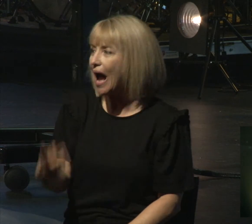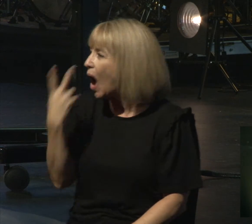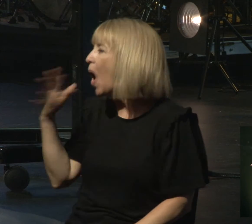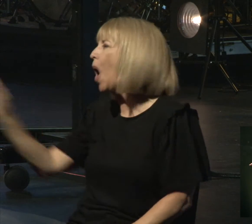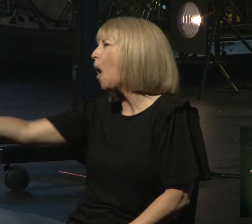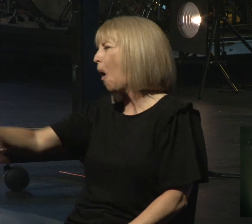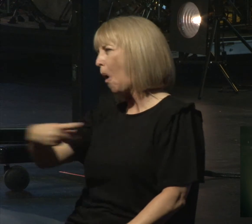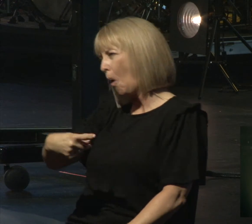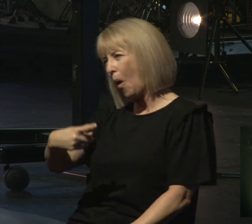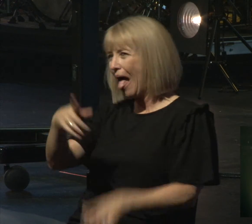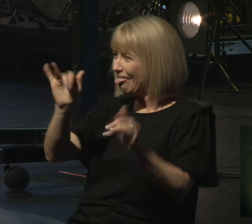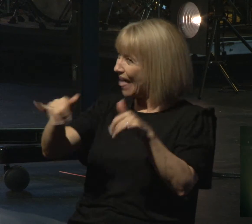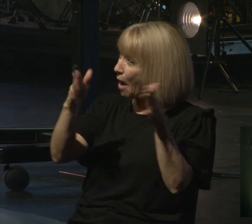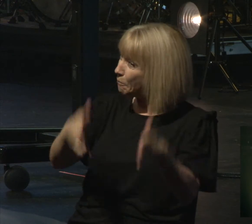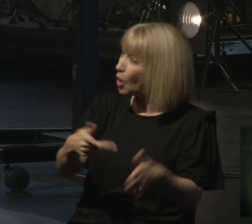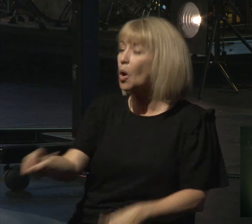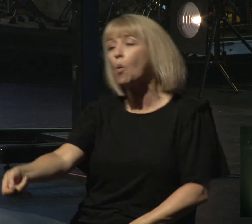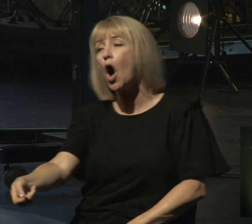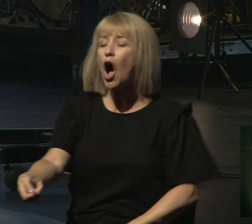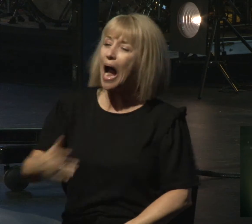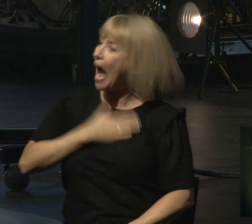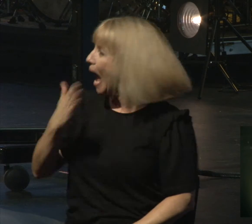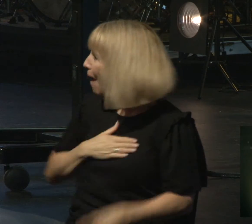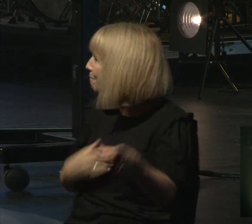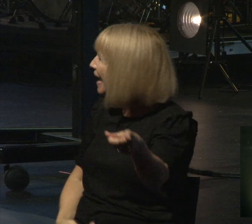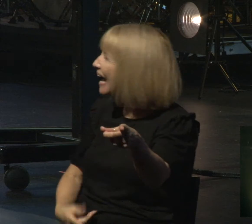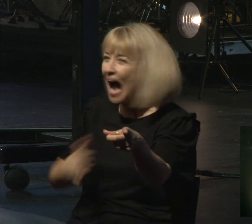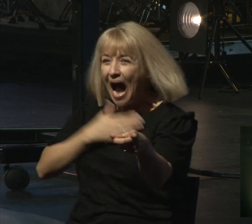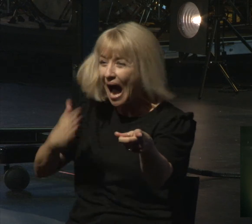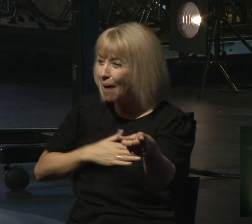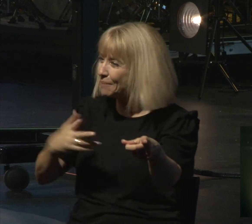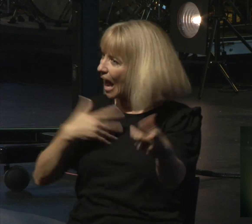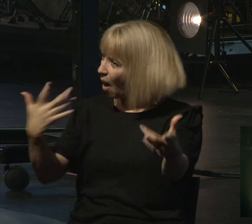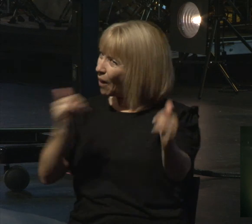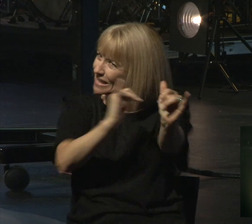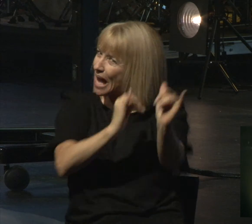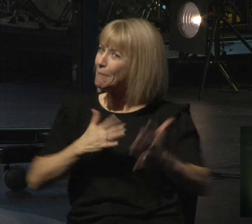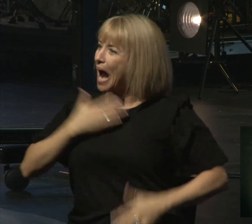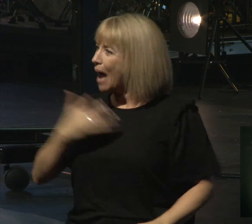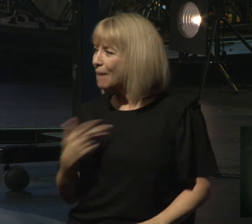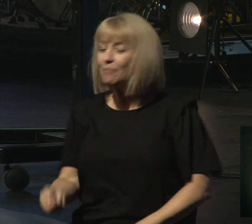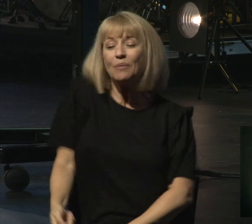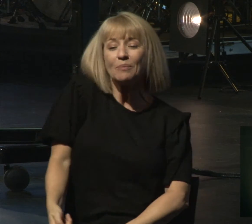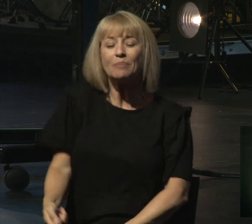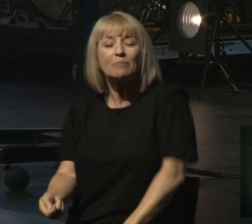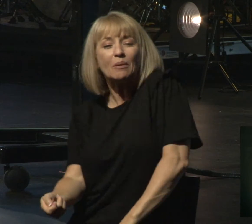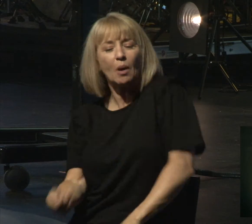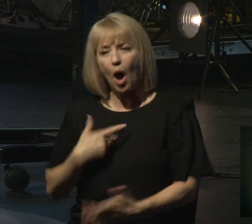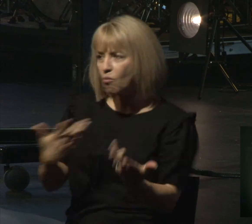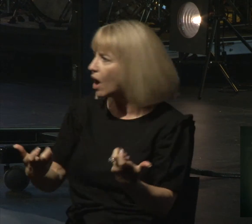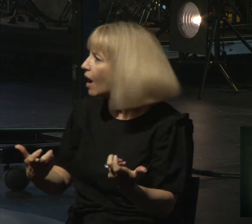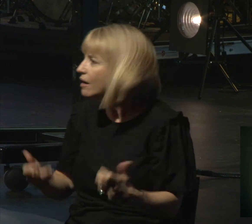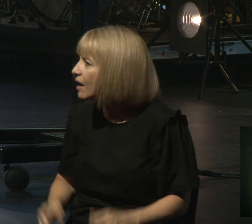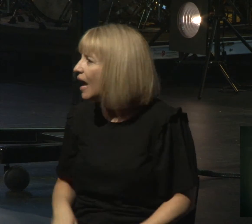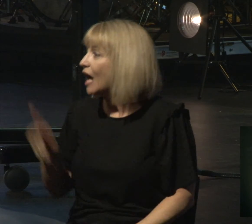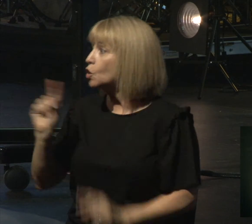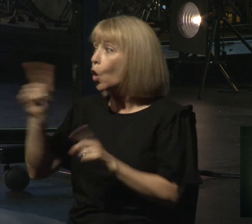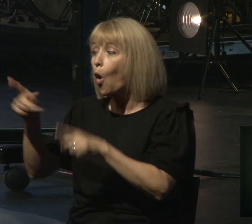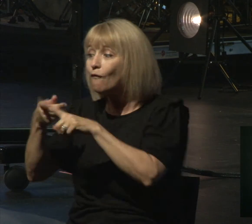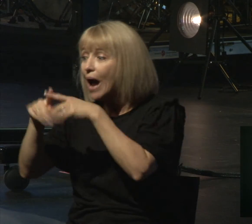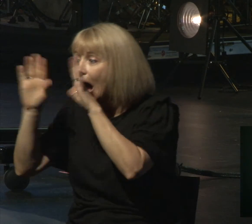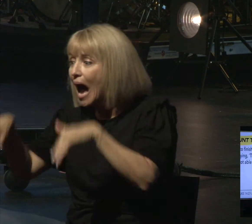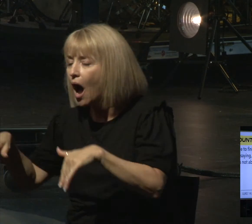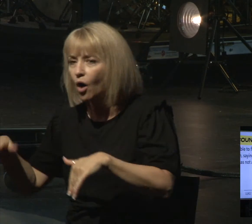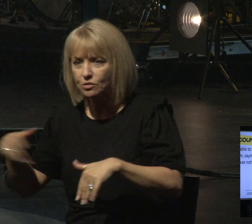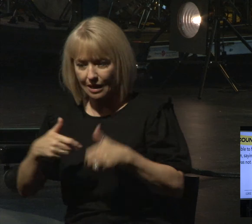look how happy that person is with the dog, Dad. We could be that happy. Or she'll go over to her friend's house and play with her dog, and then she'll